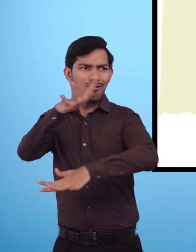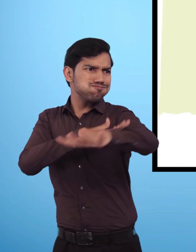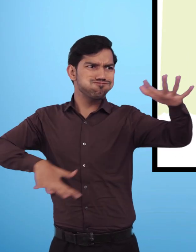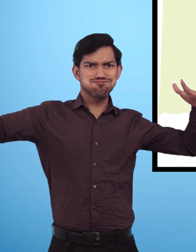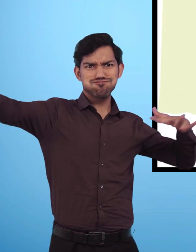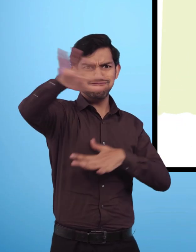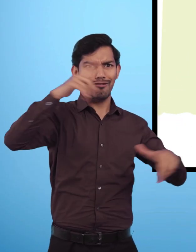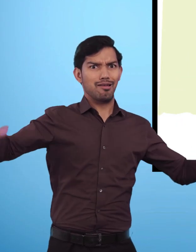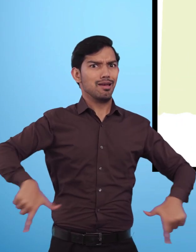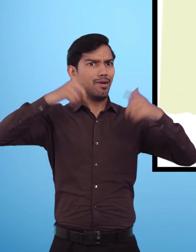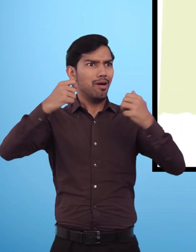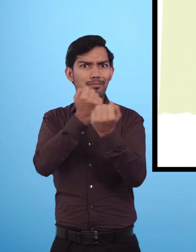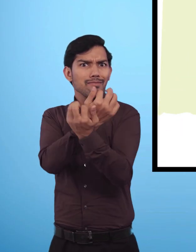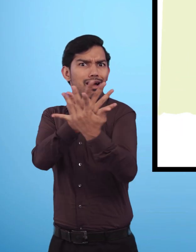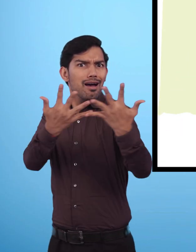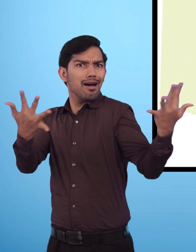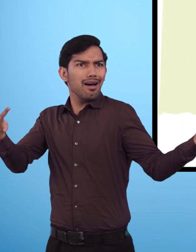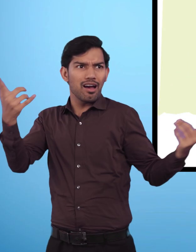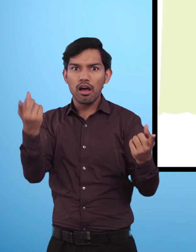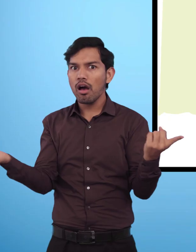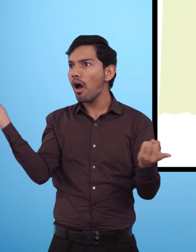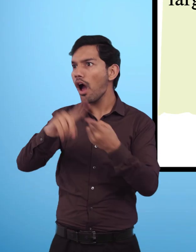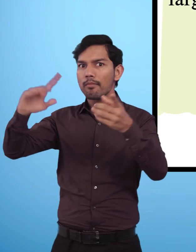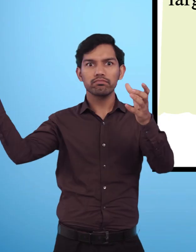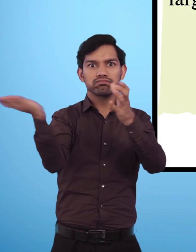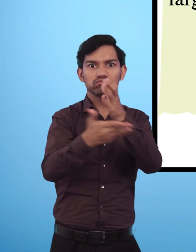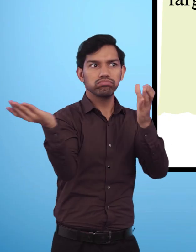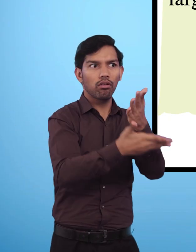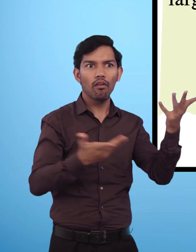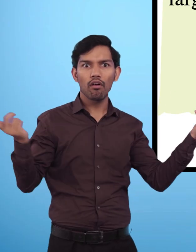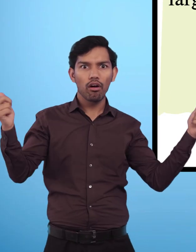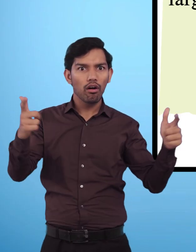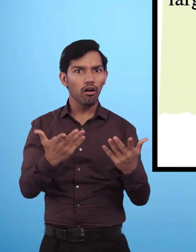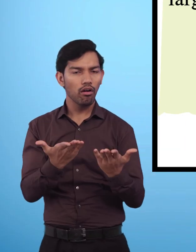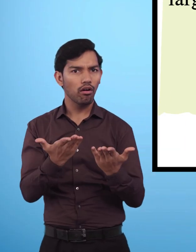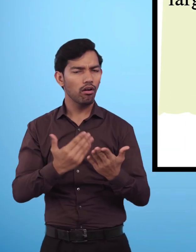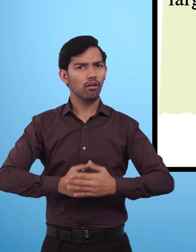What are the consequences of cutting a large forest area?